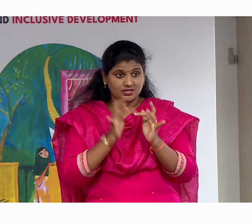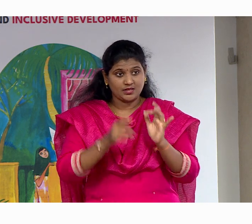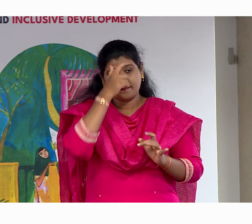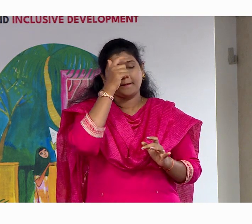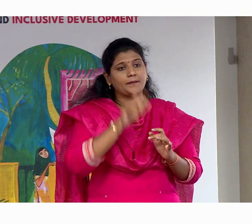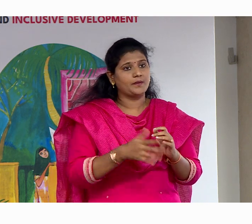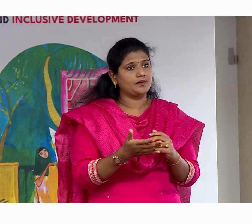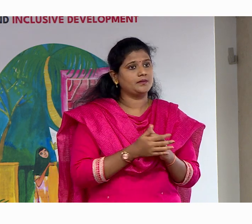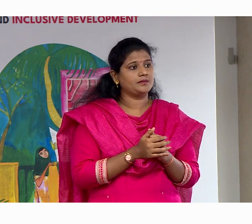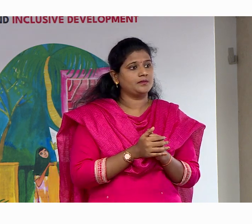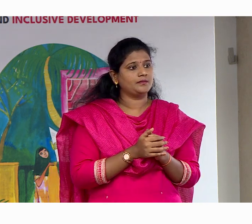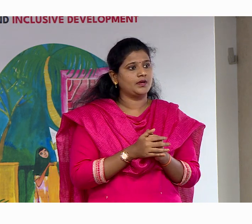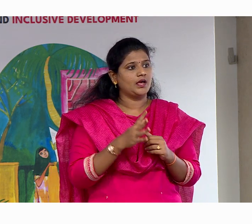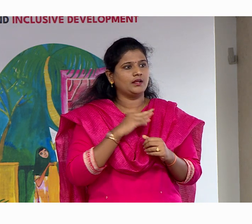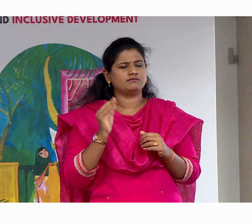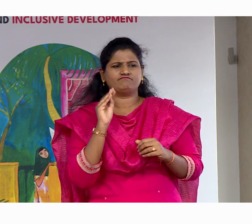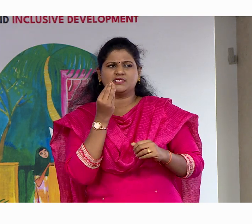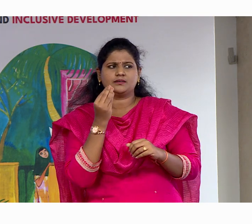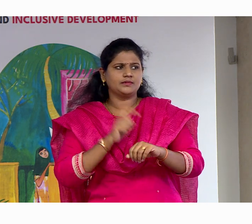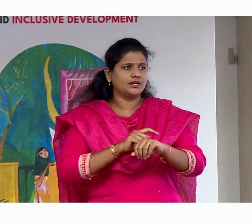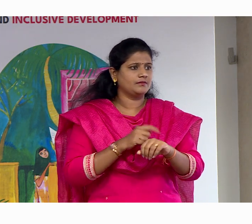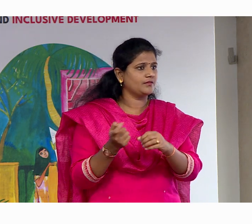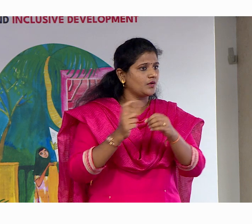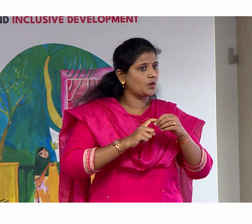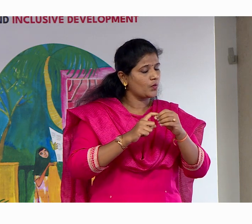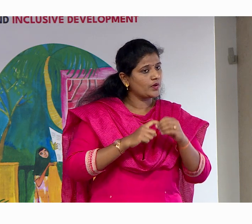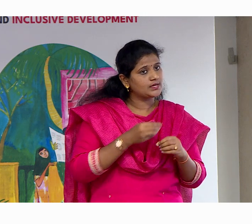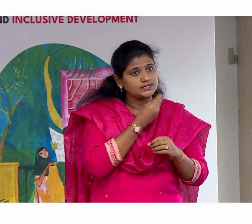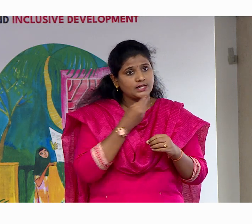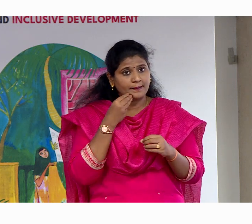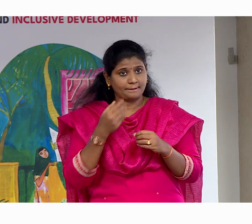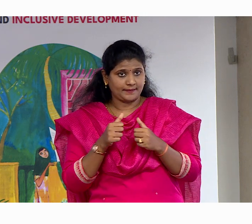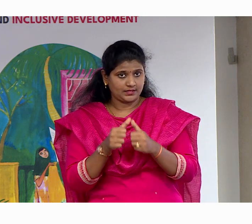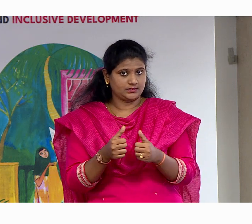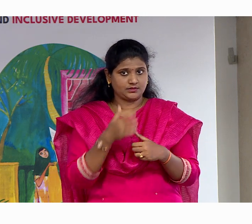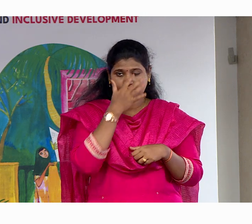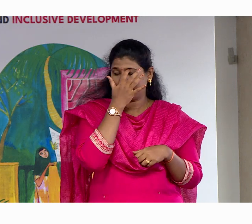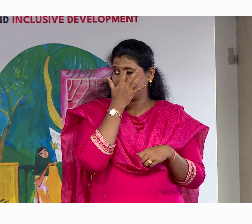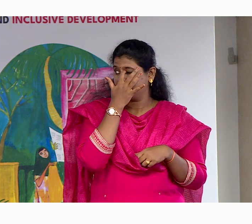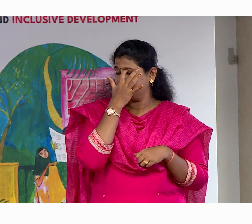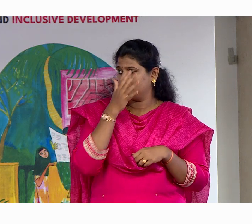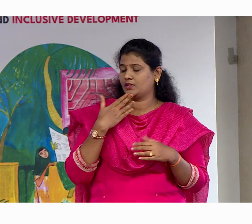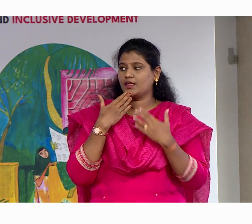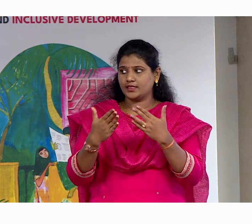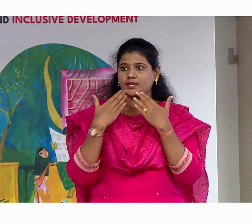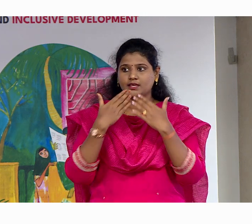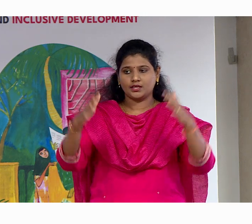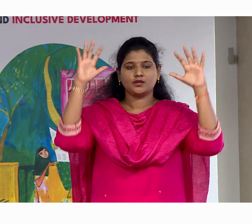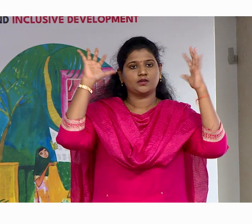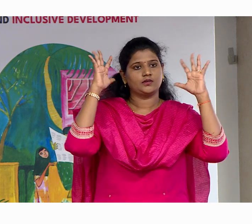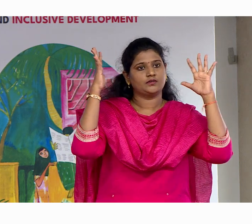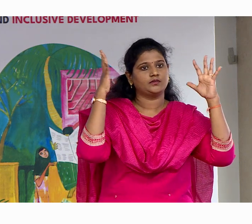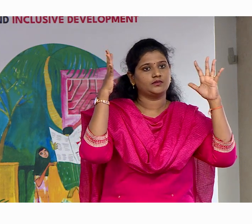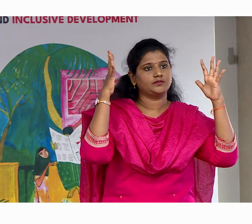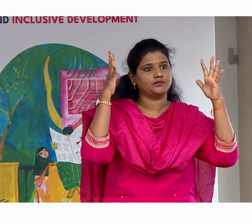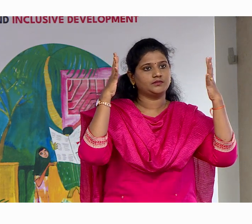here. And we might have some time for a question or two. Please let us know if we do. Thank you, Dr. Gabby and May.